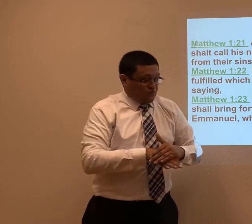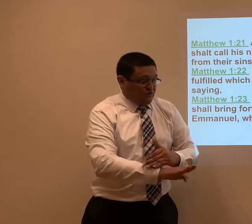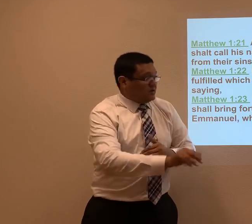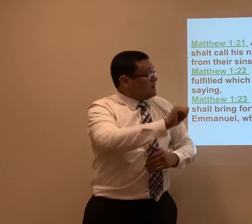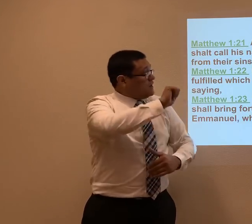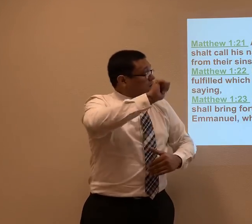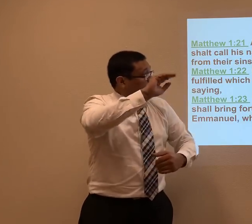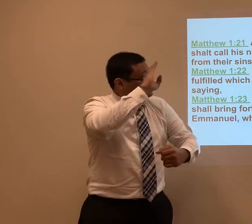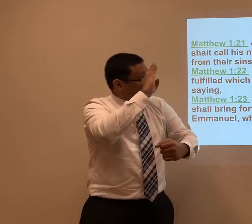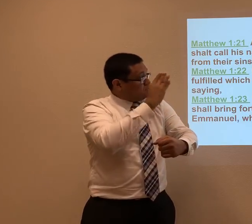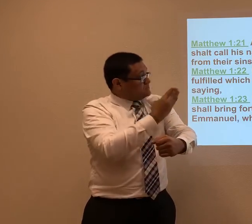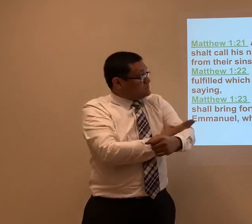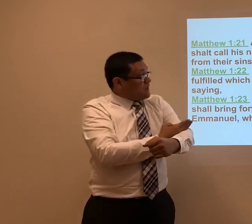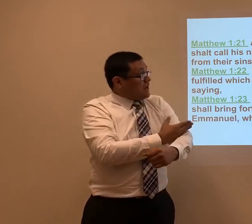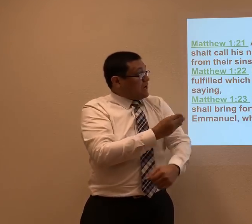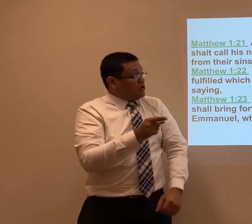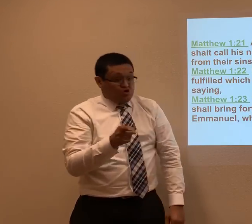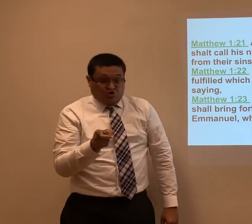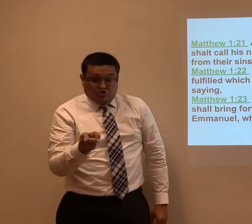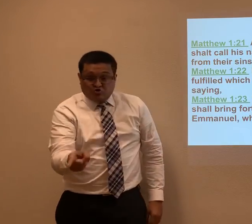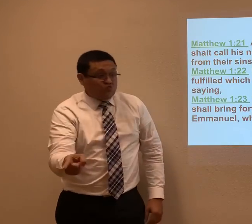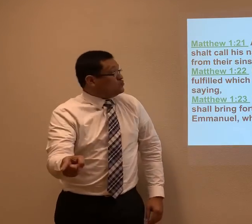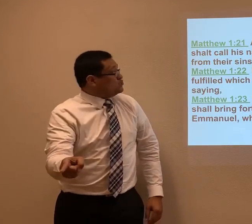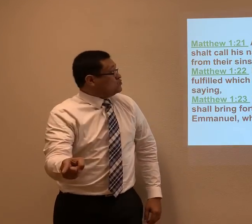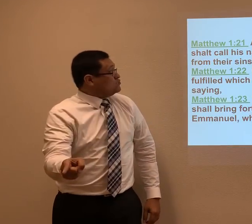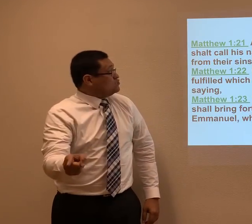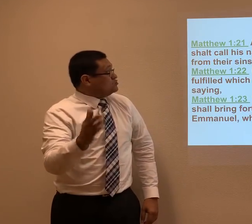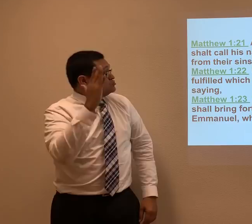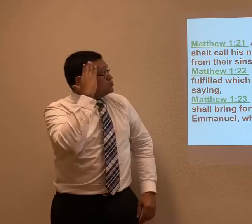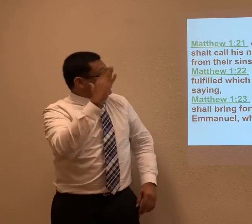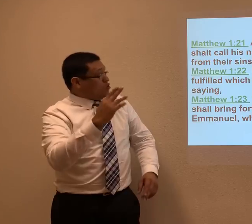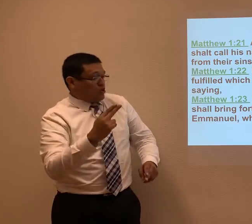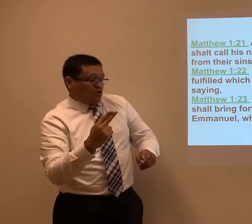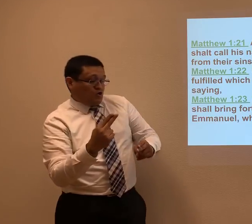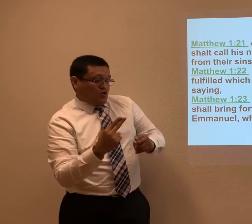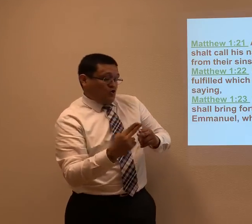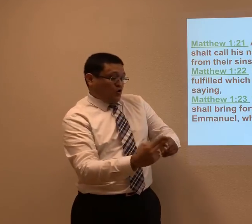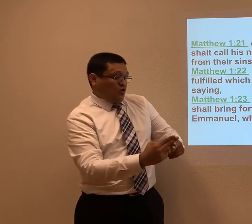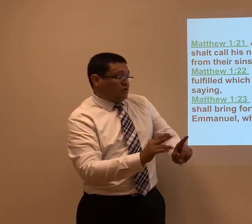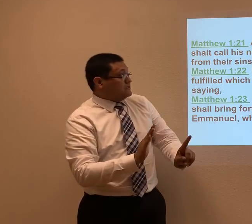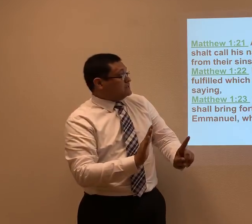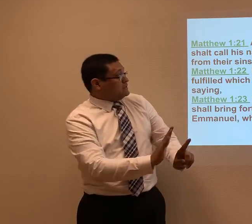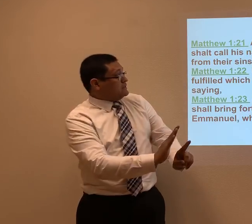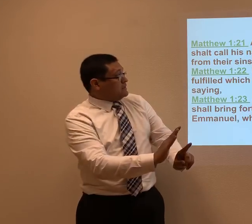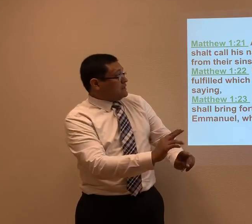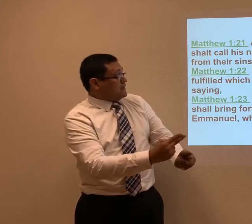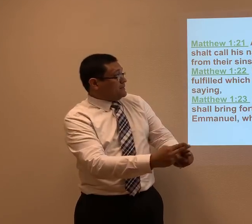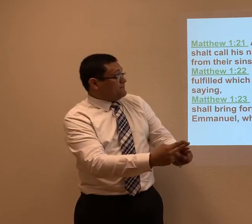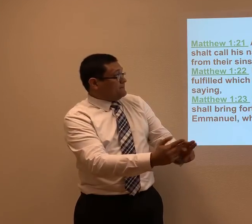shall bring forth a son, and thou shalt call his name